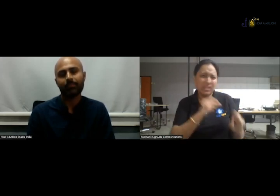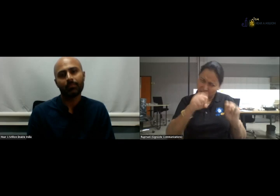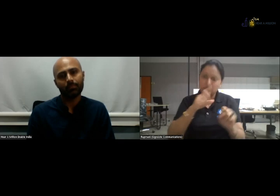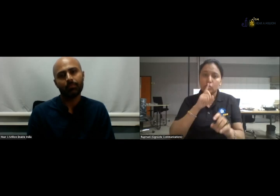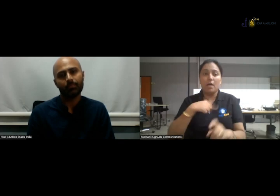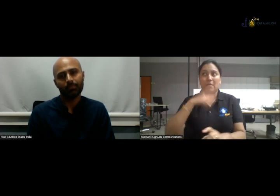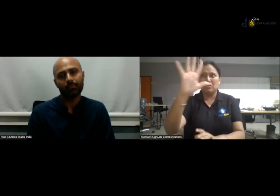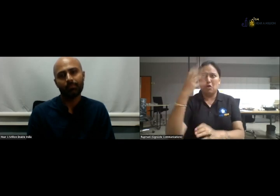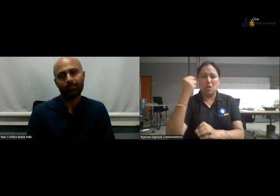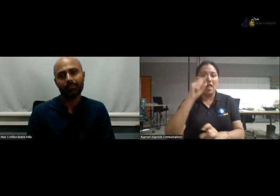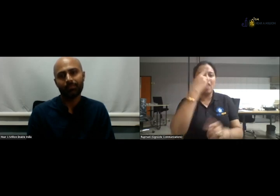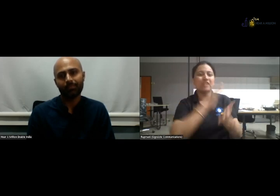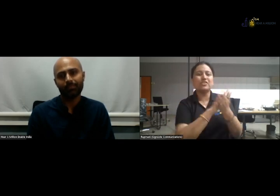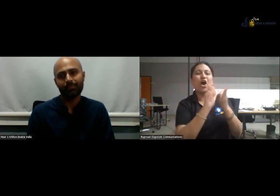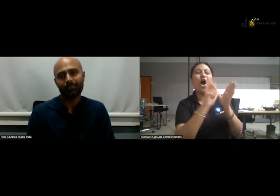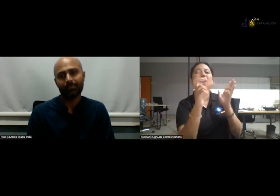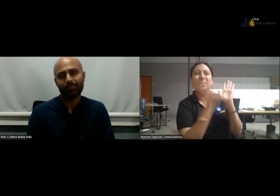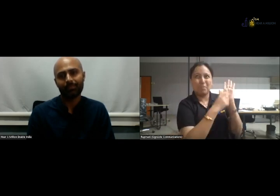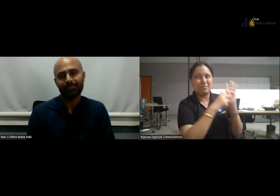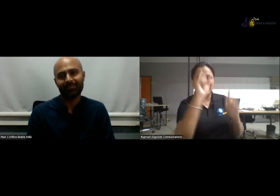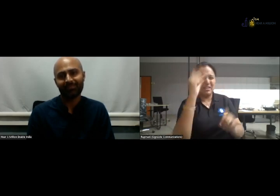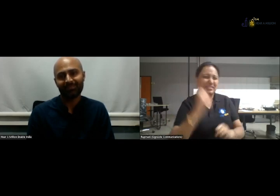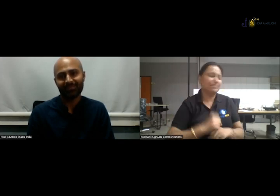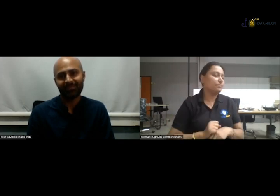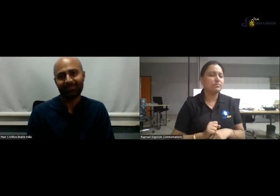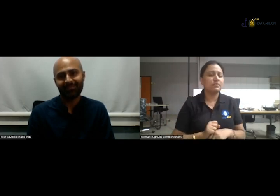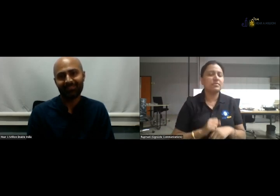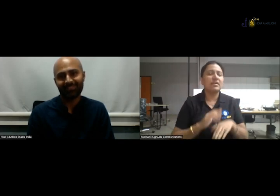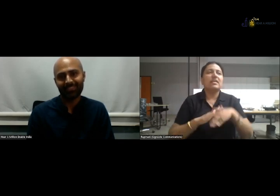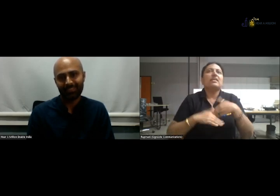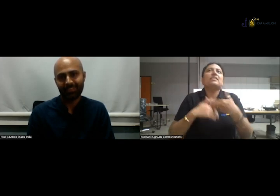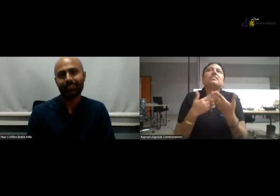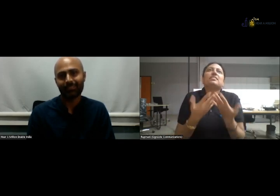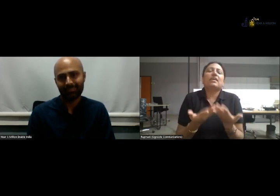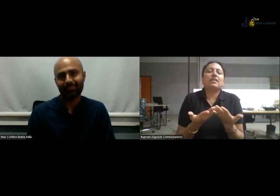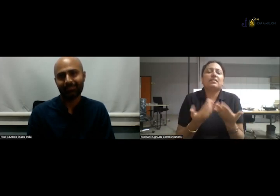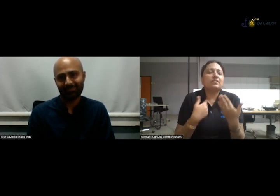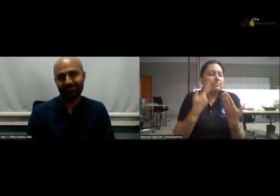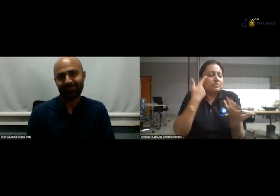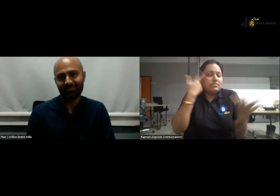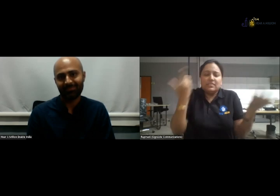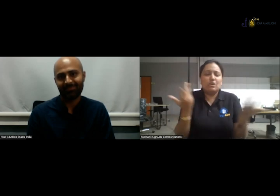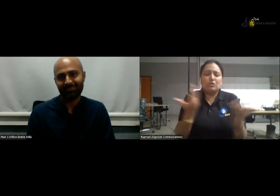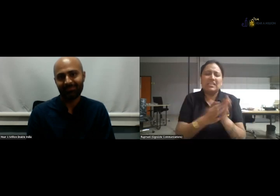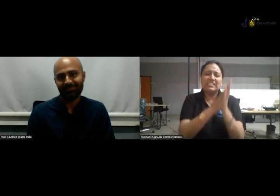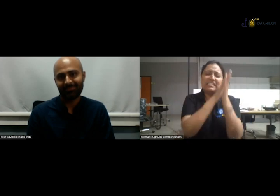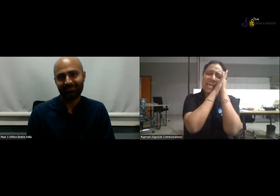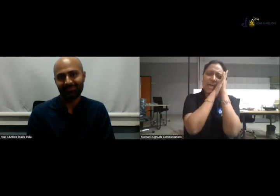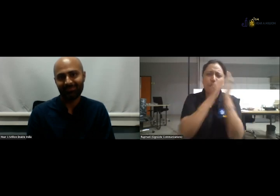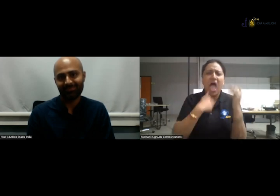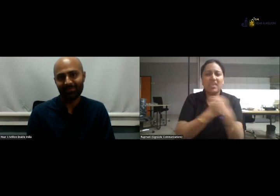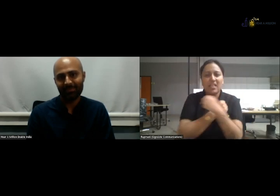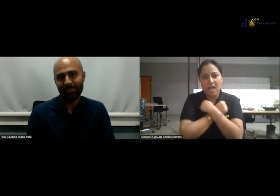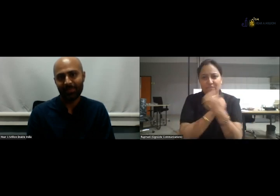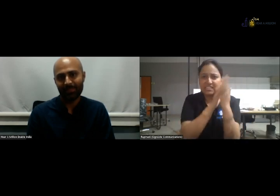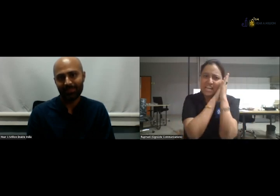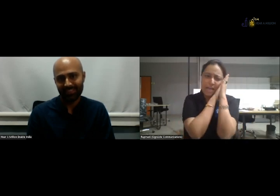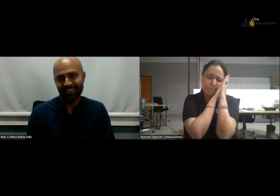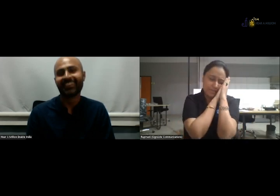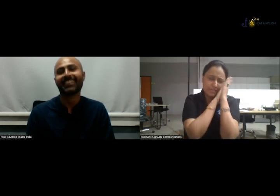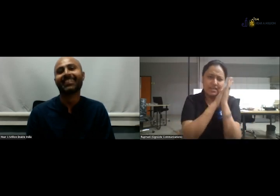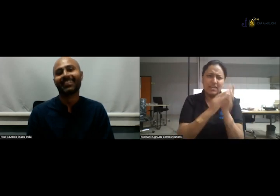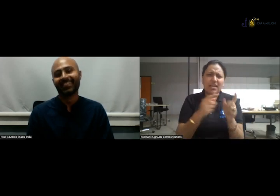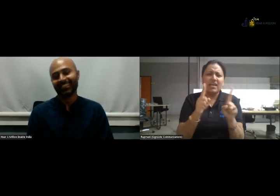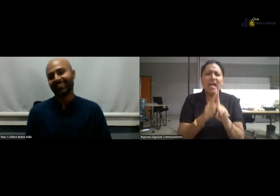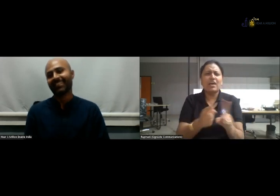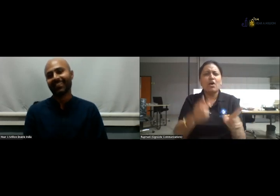and she booked a schedule for me, and she told me that yes, I will definitely come. Then after some days,